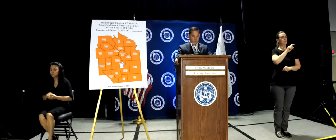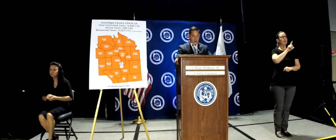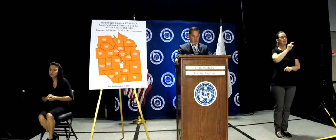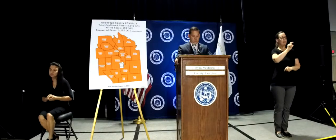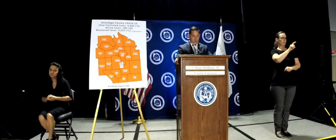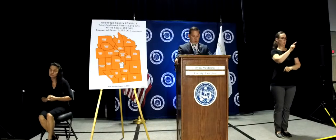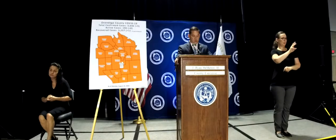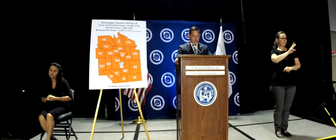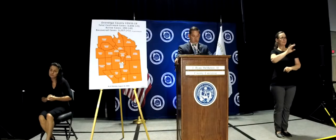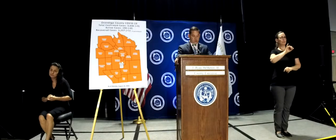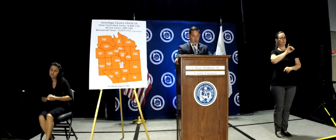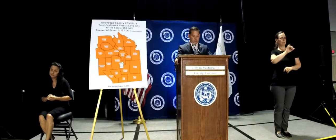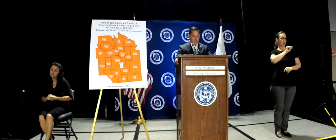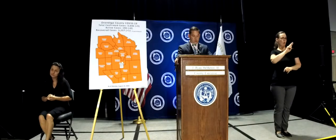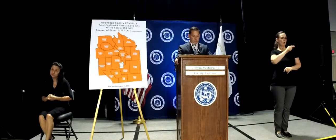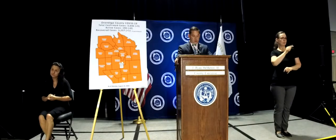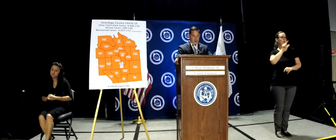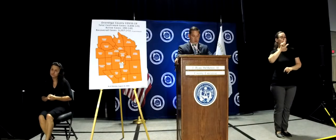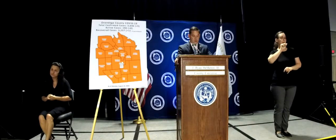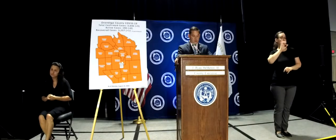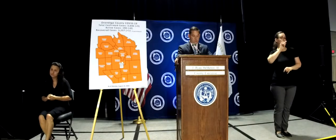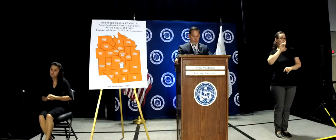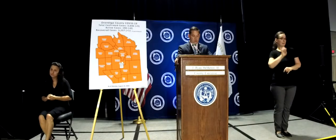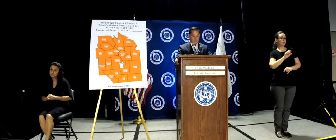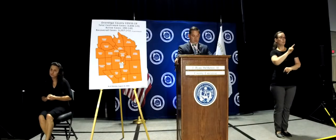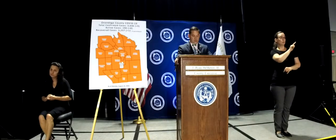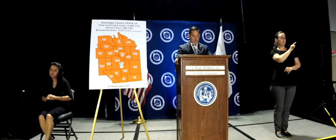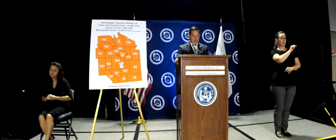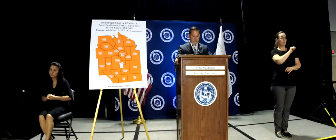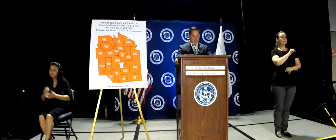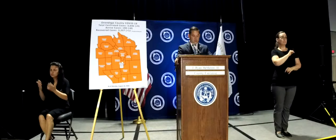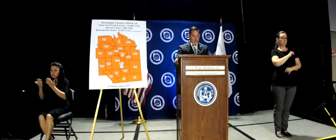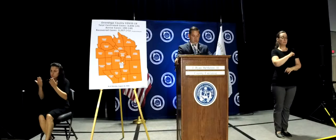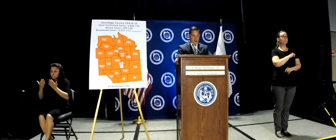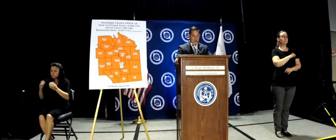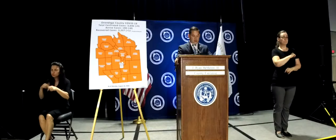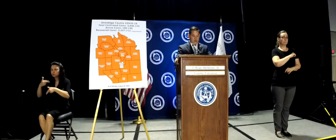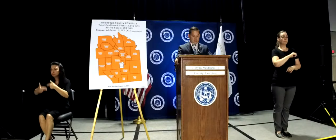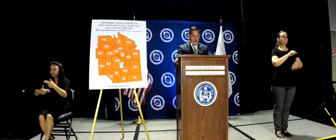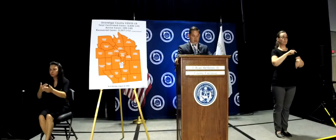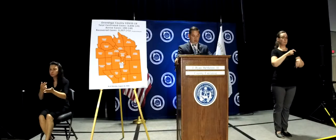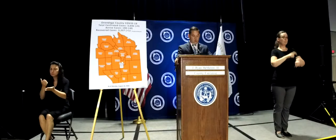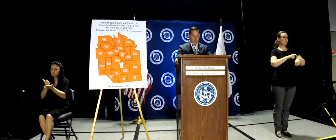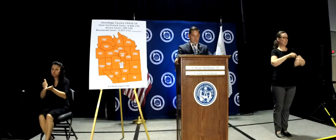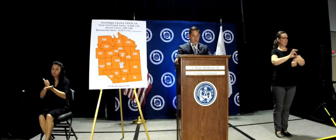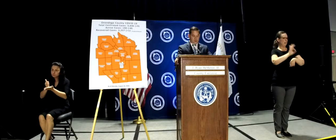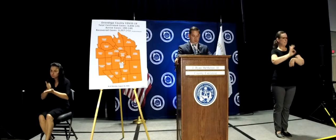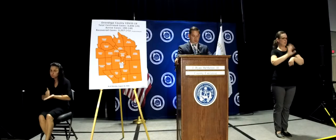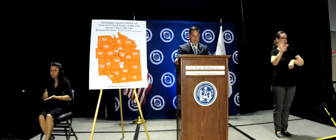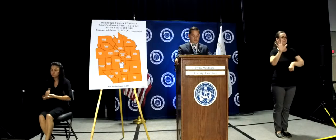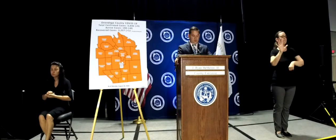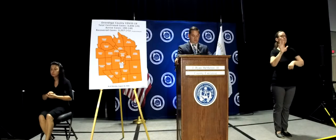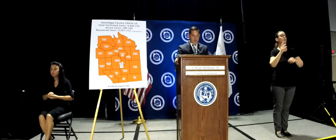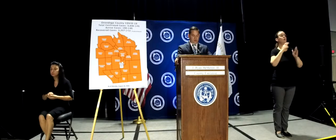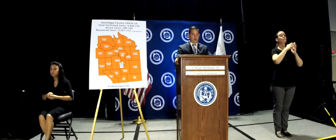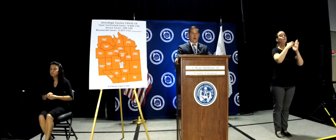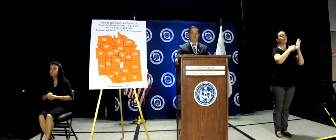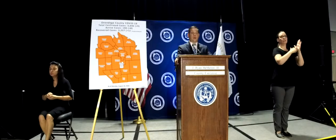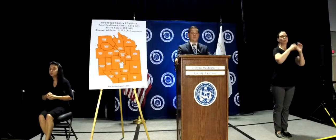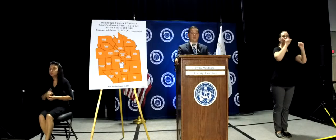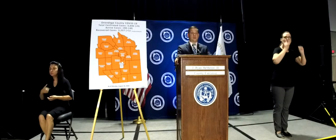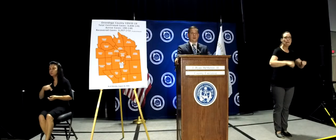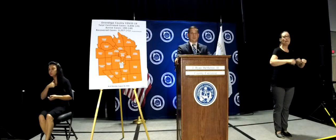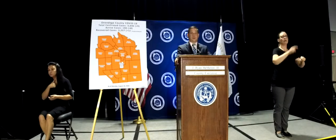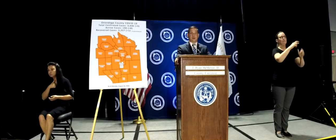if you can register appointment location on our county website. It's a very, very